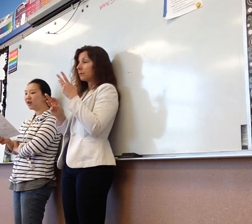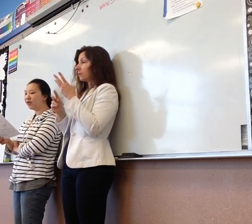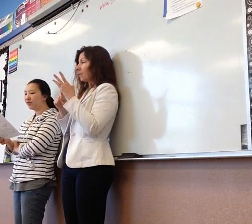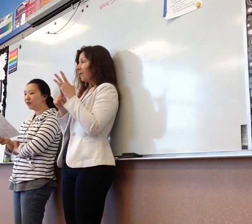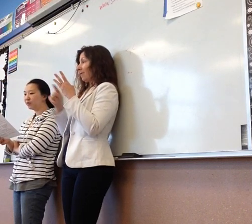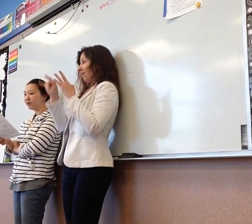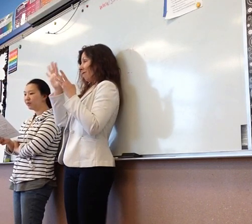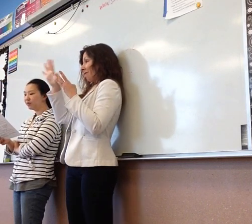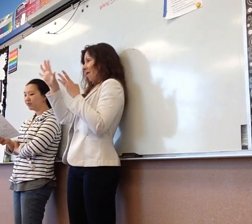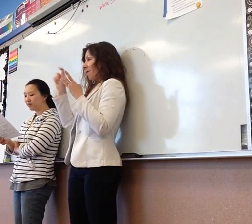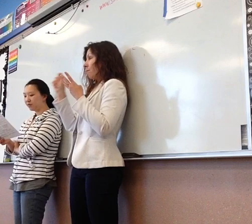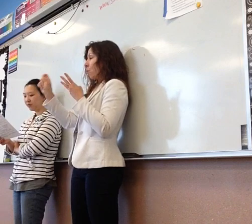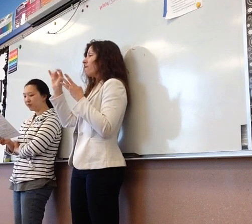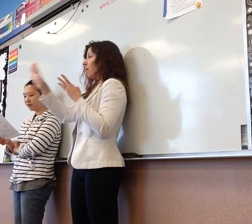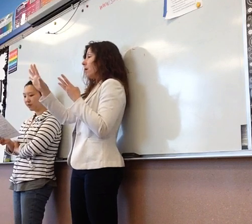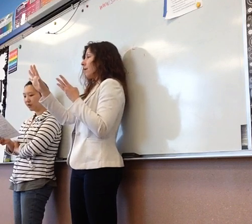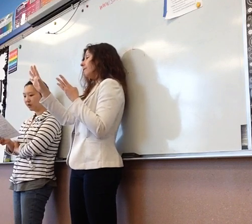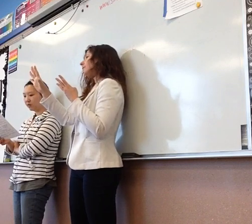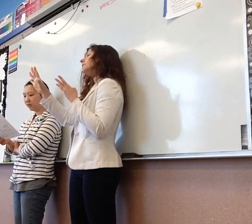5-5,